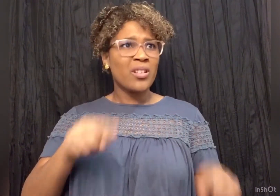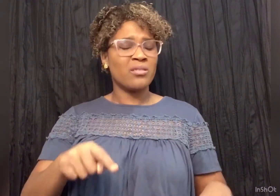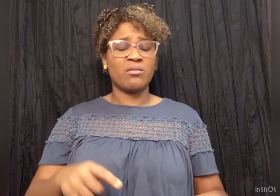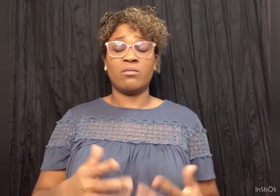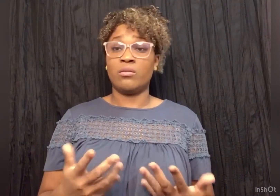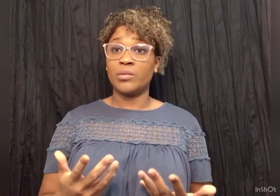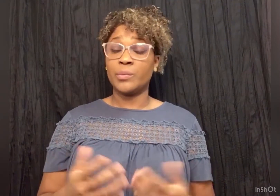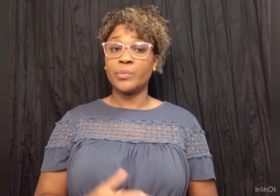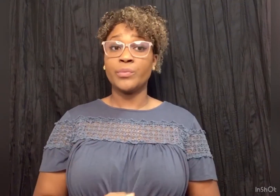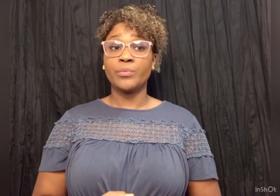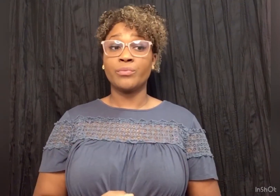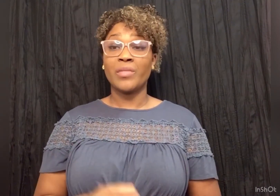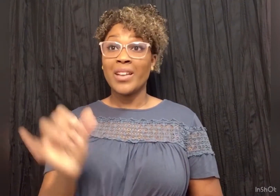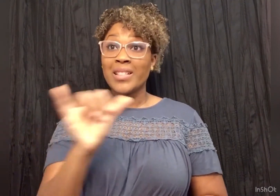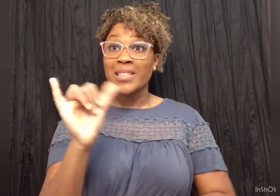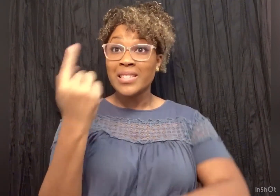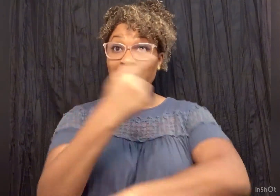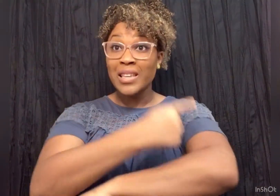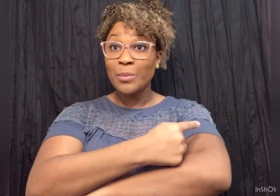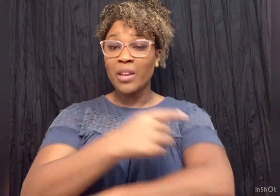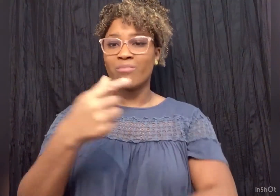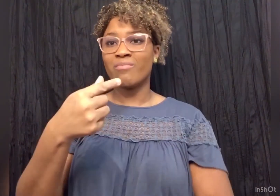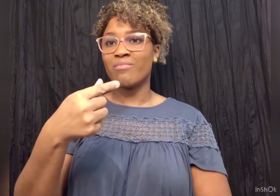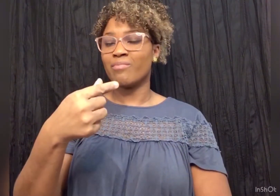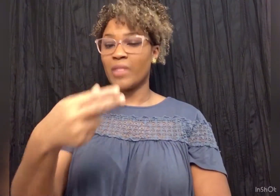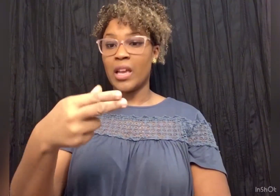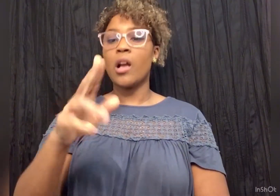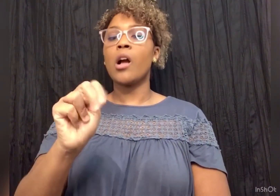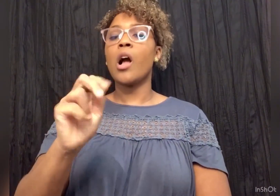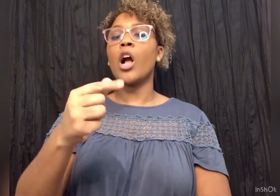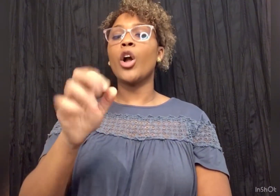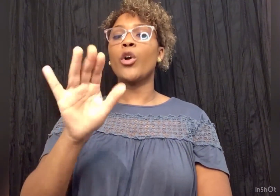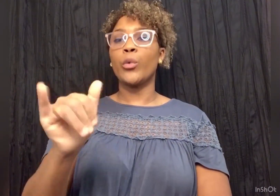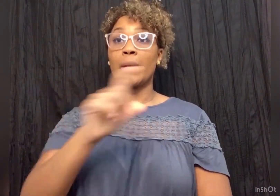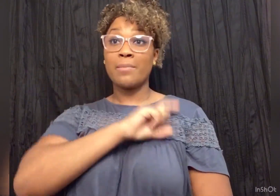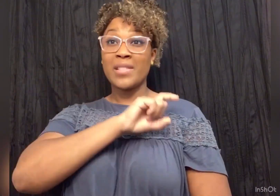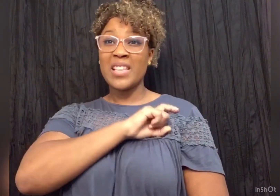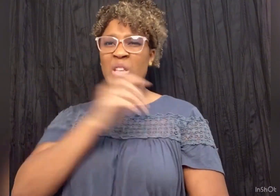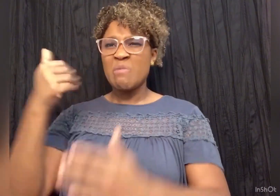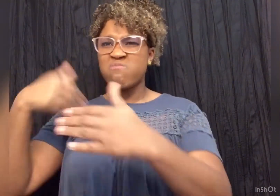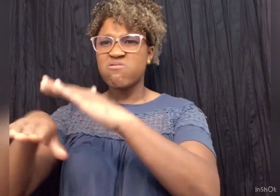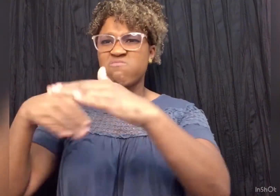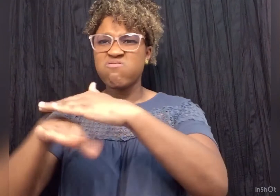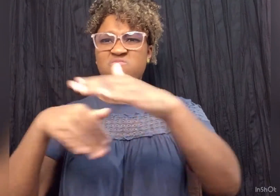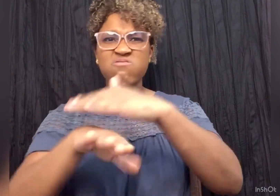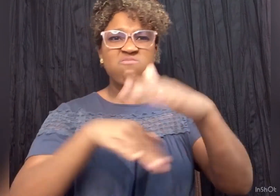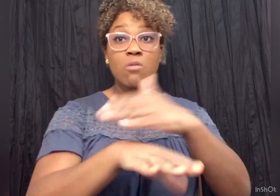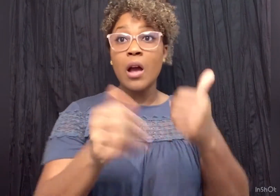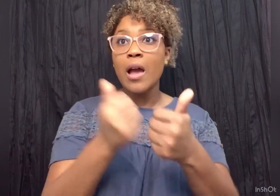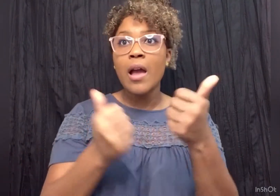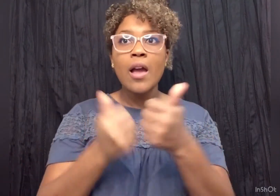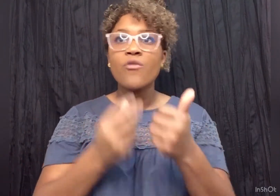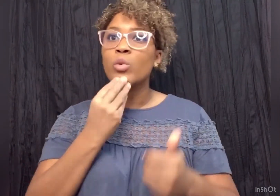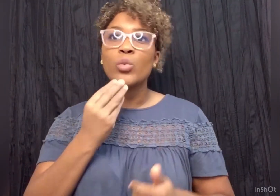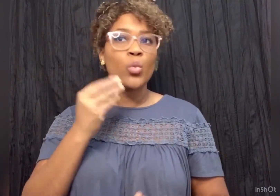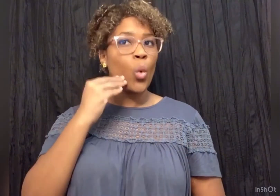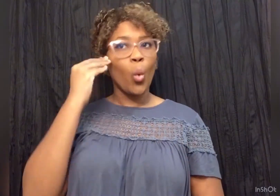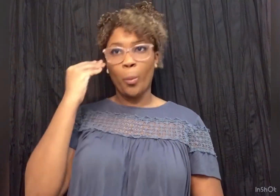The same day, the Hungarian police burst into every Jewish home in town. A Jew was